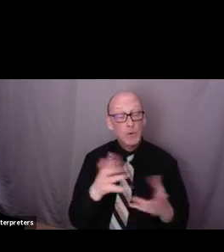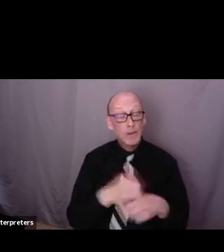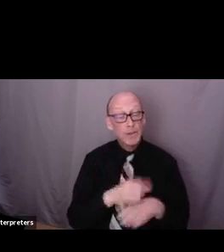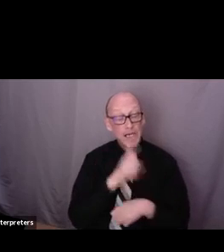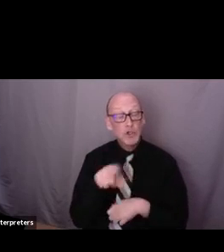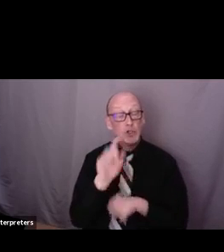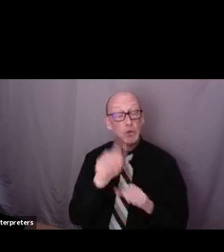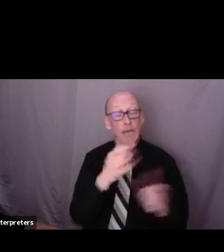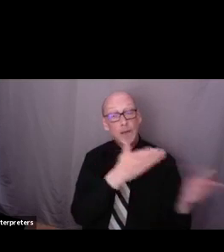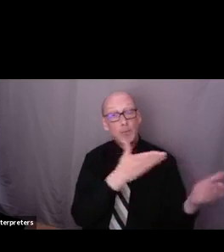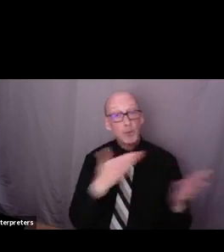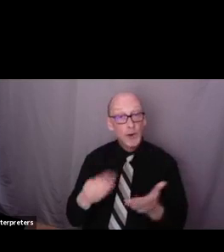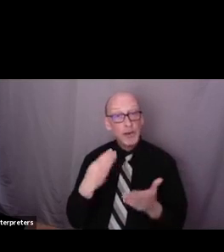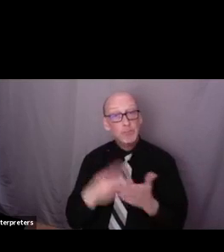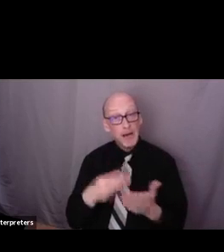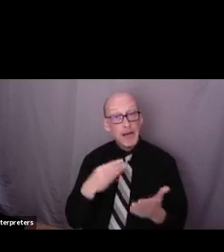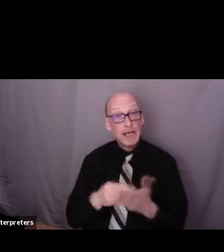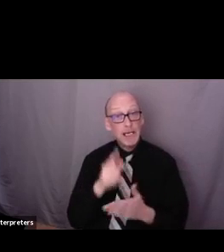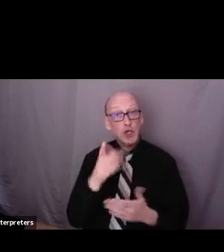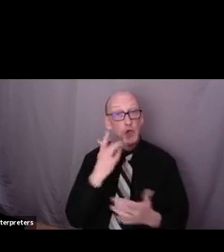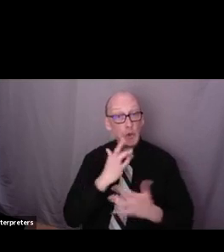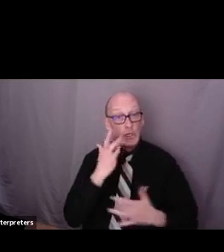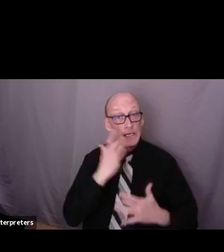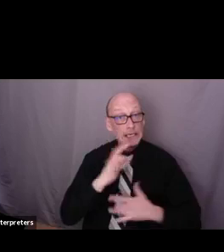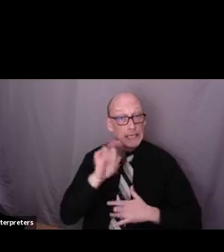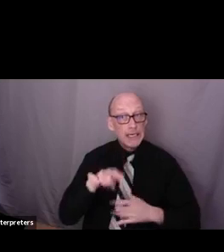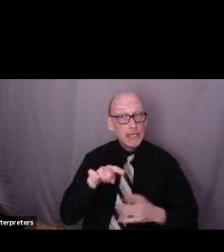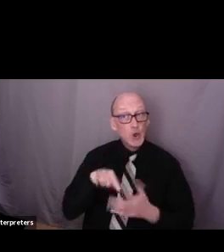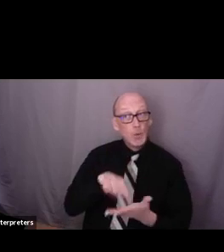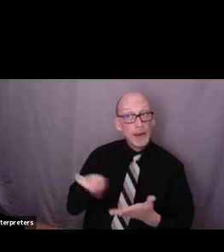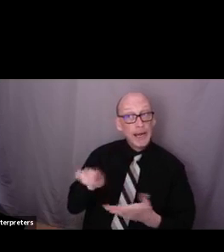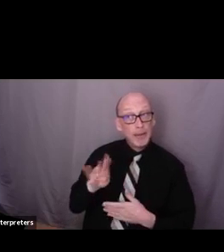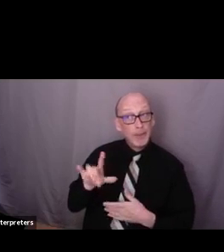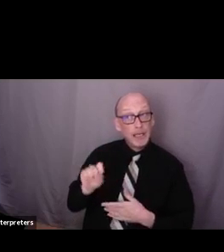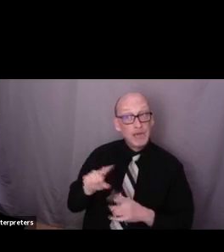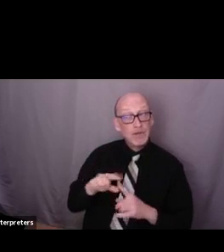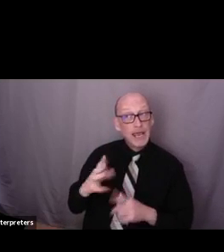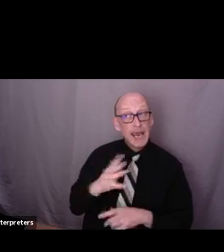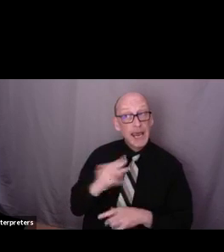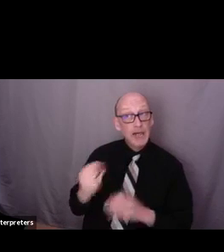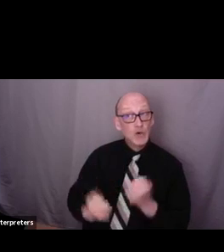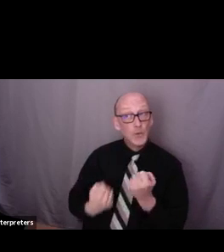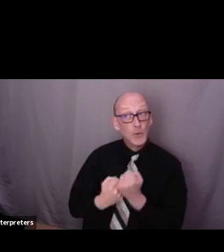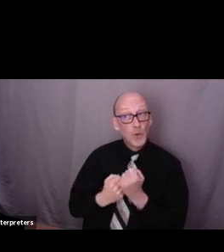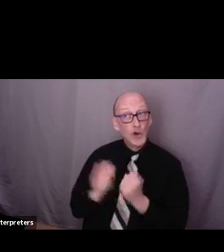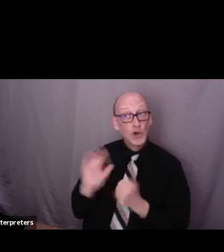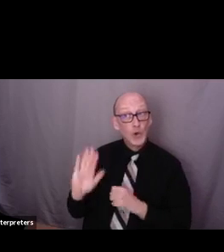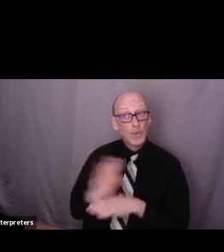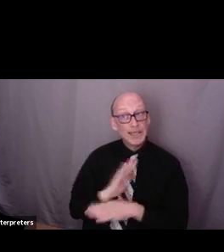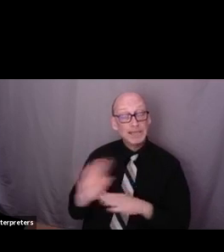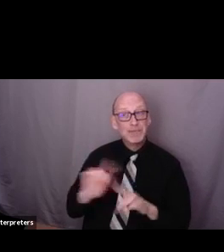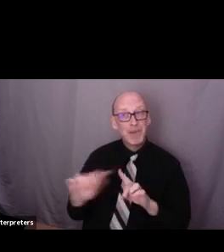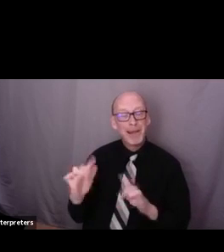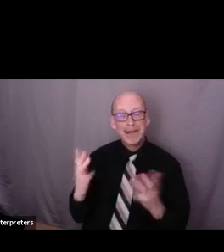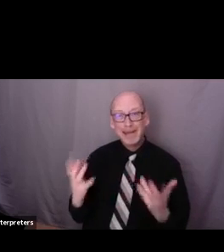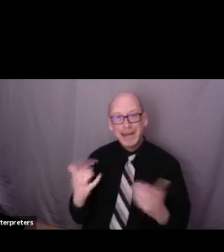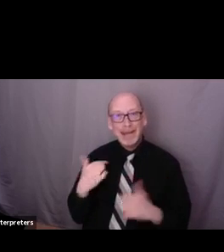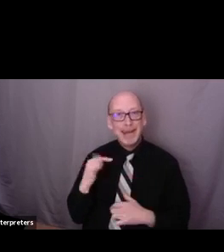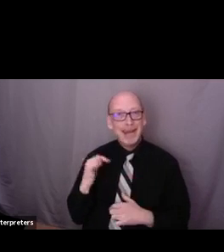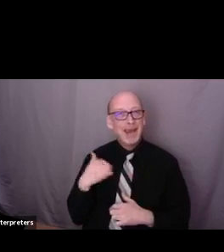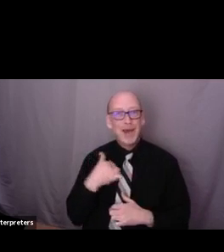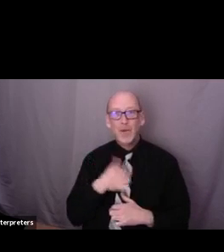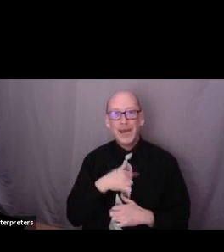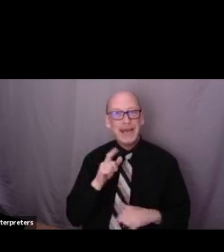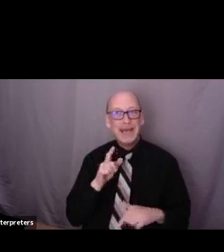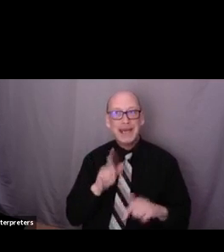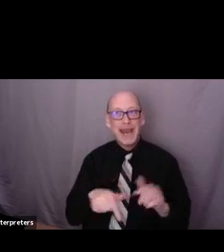bring in the money you so desperately need to pay bills and to support the employees. But if we can't let you know, if we can't